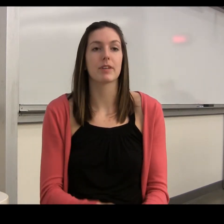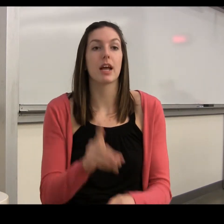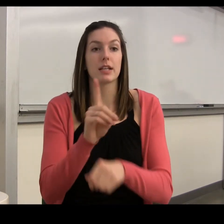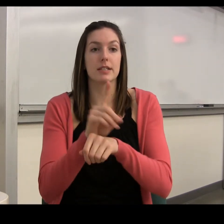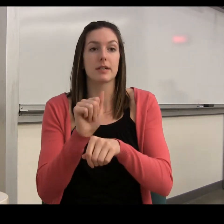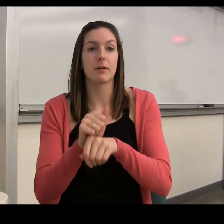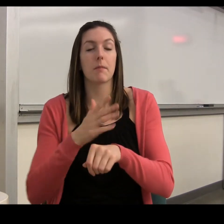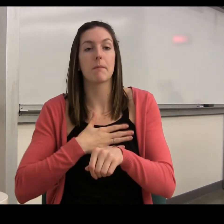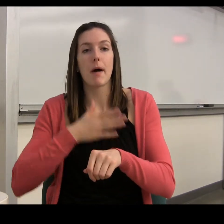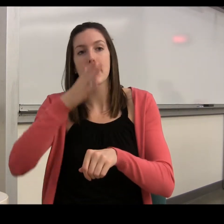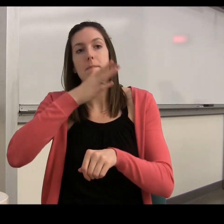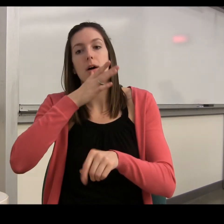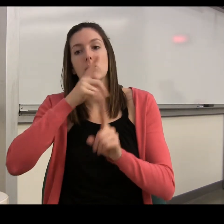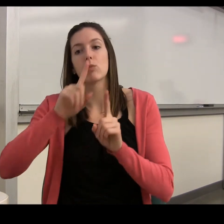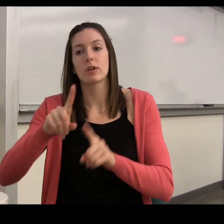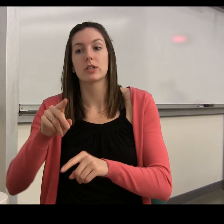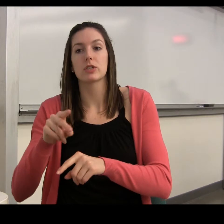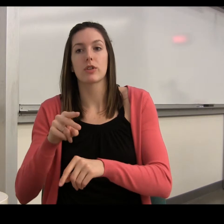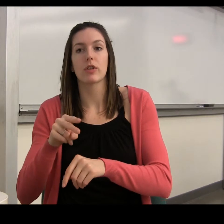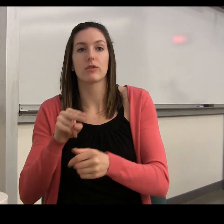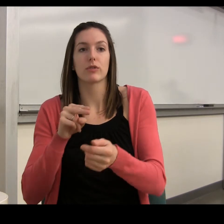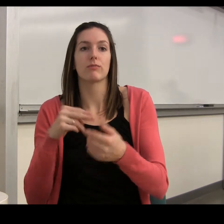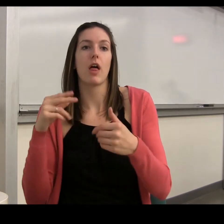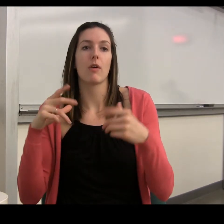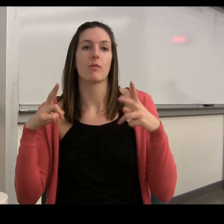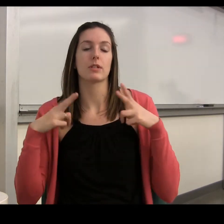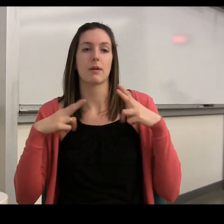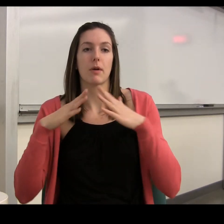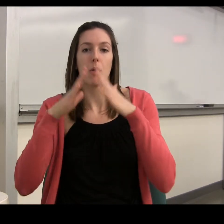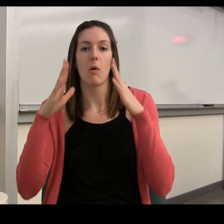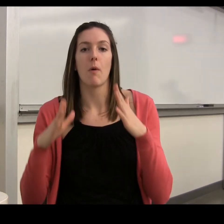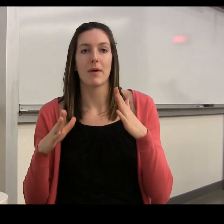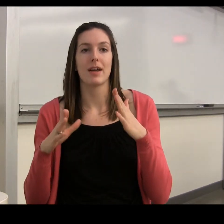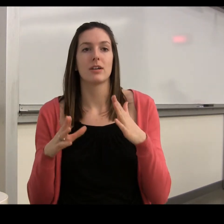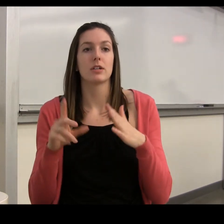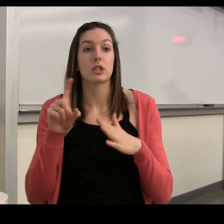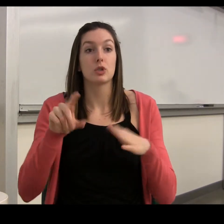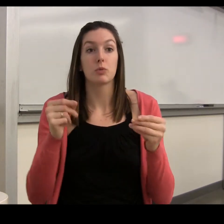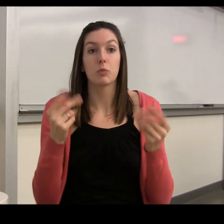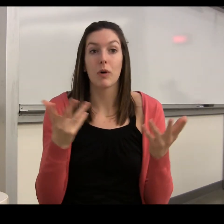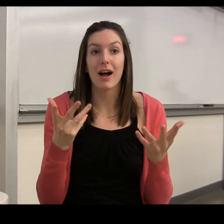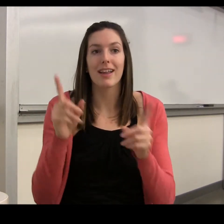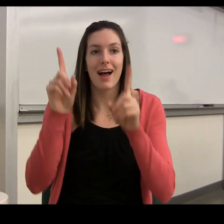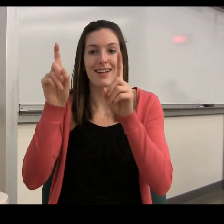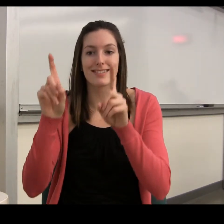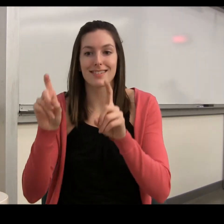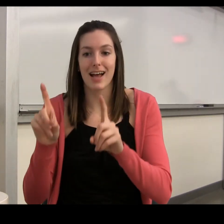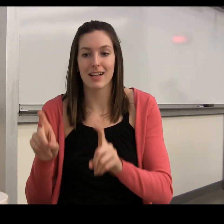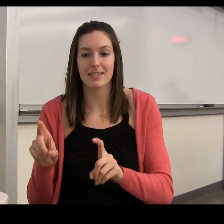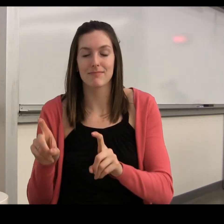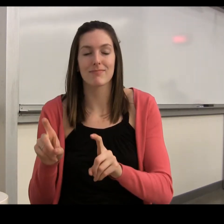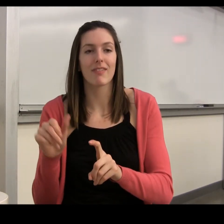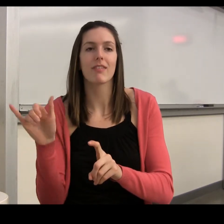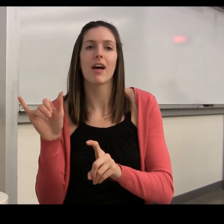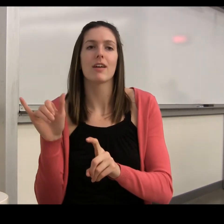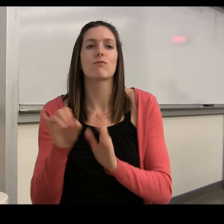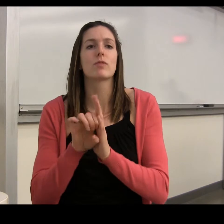have to do tests to see if she can live by herself. So activities of daily living, that's